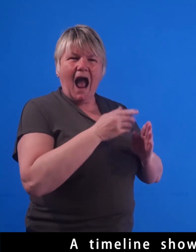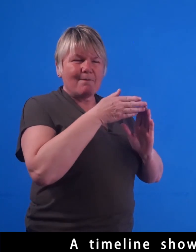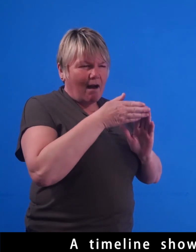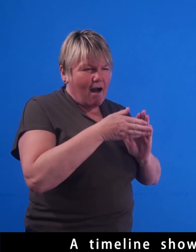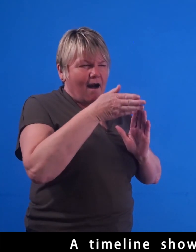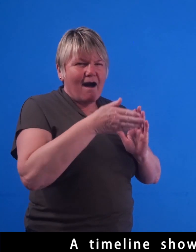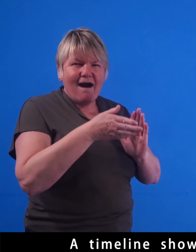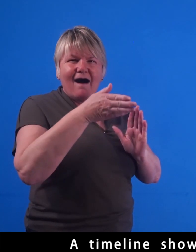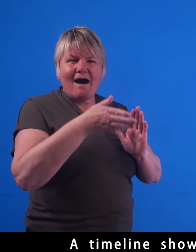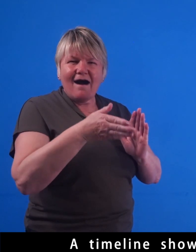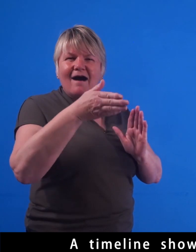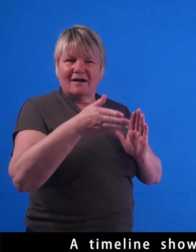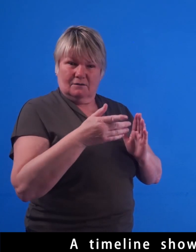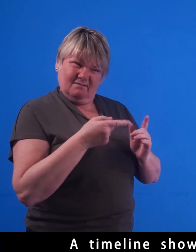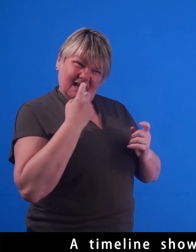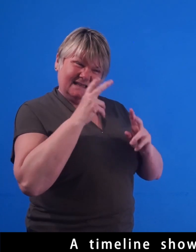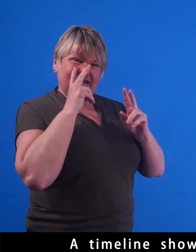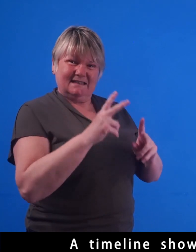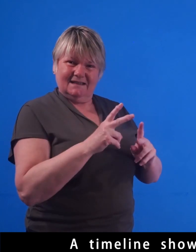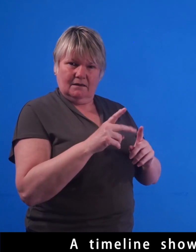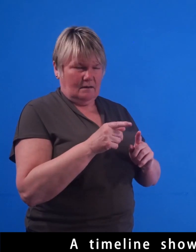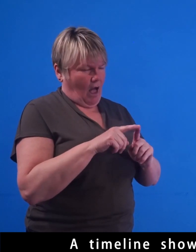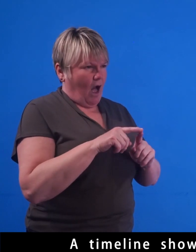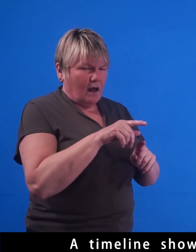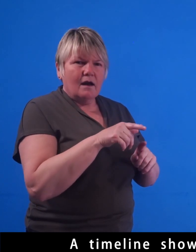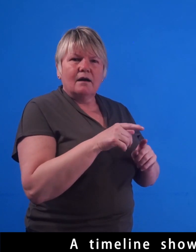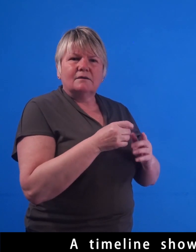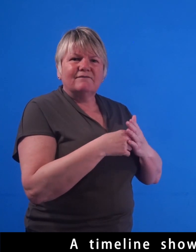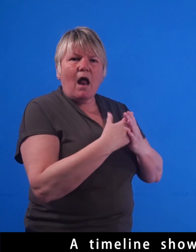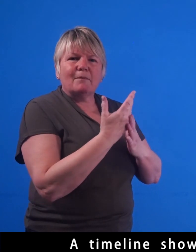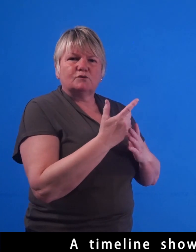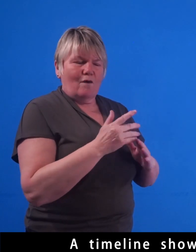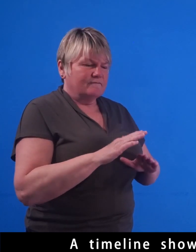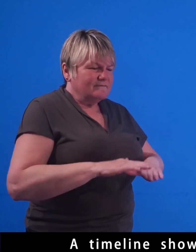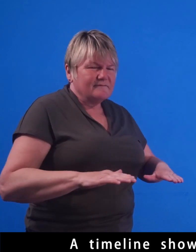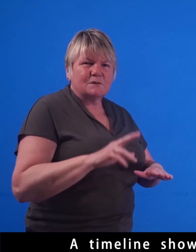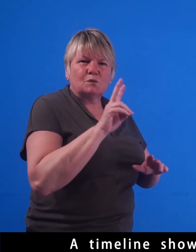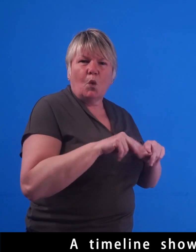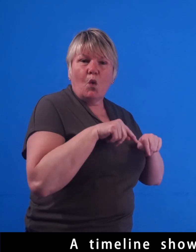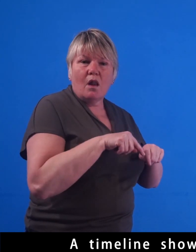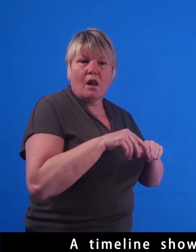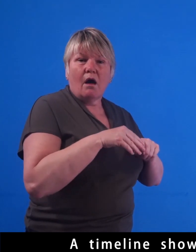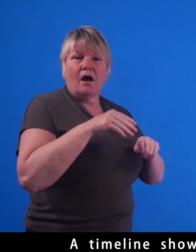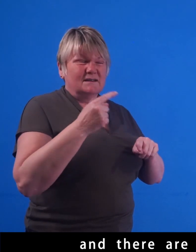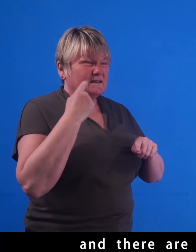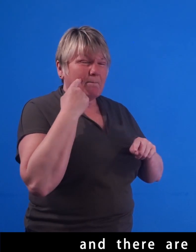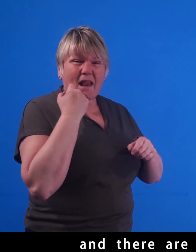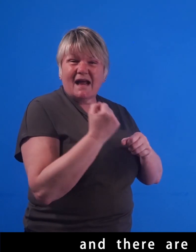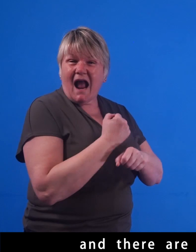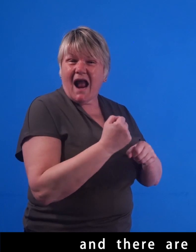A timeline shows some of the milestones in the development of elementary schooling, and there are